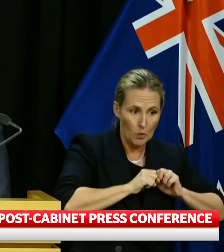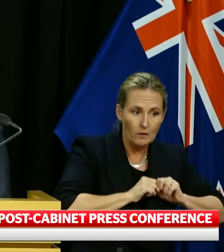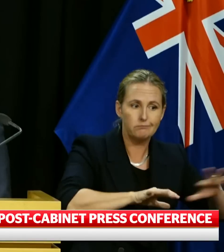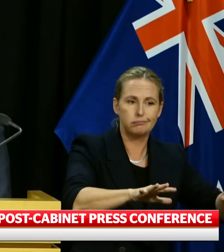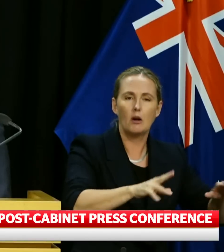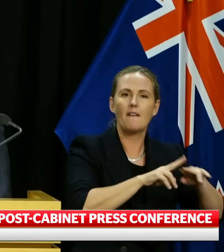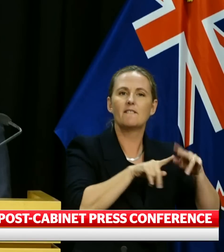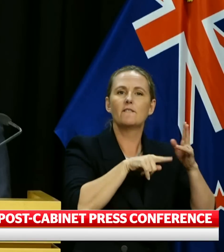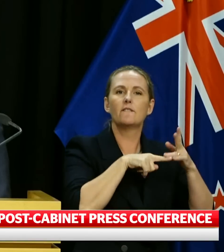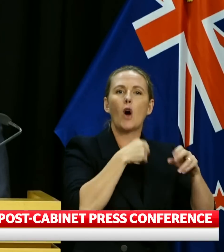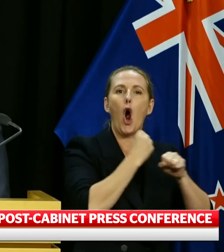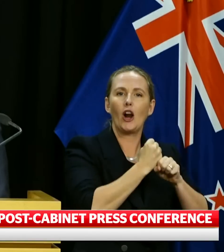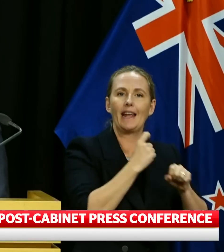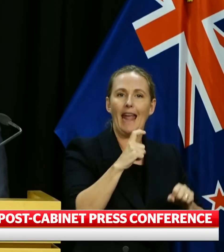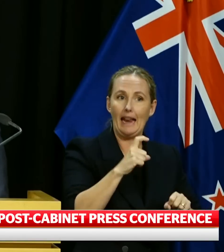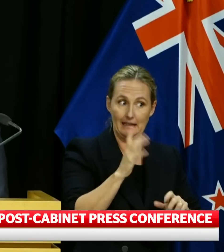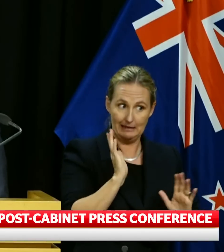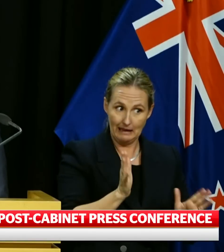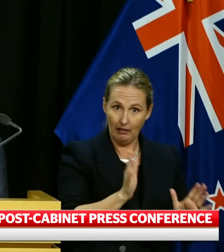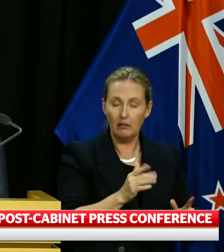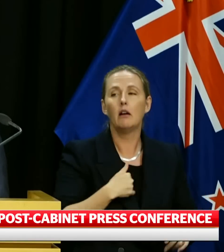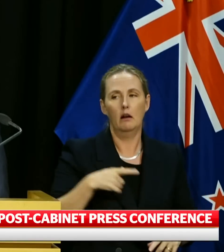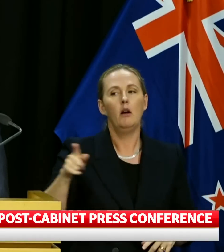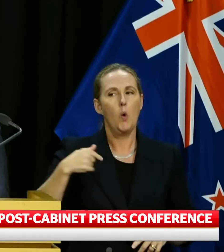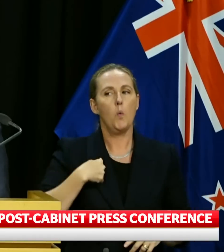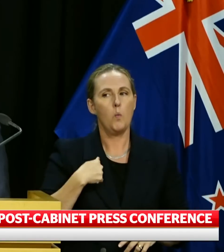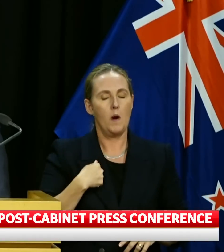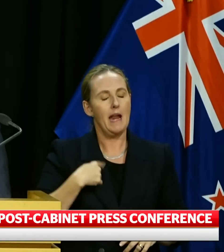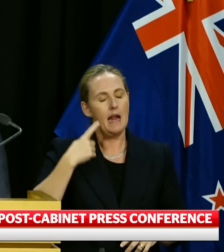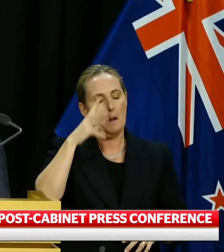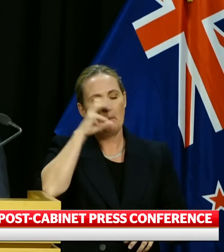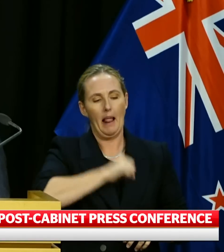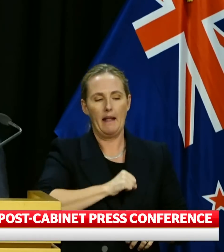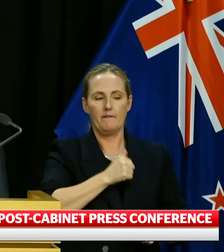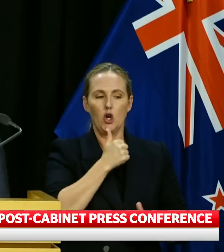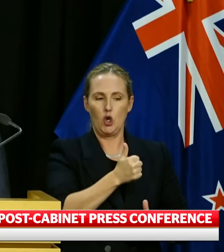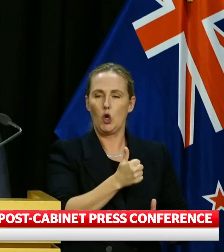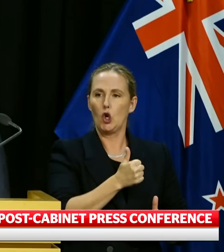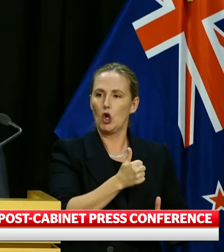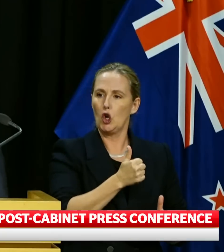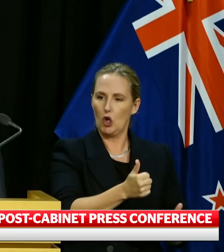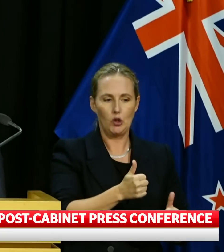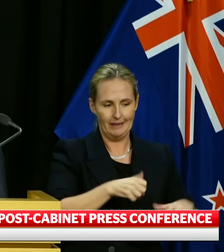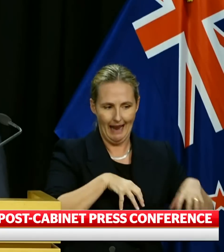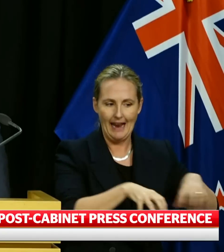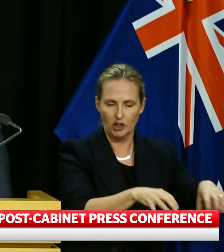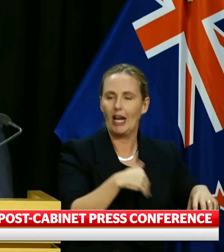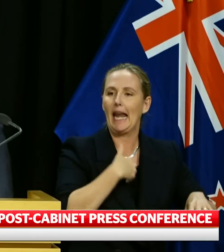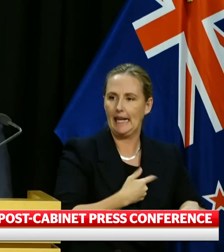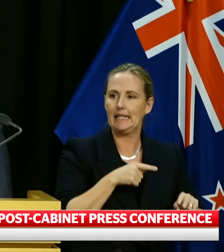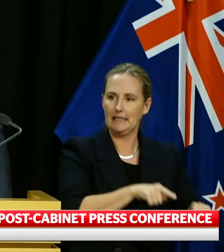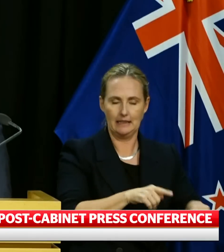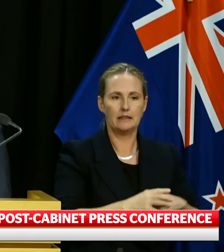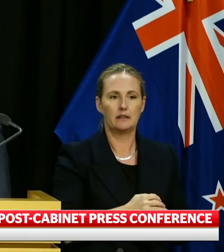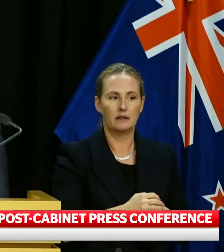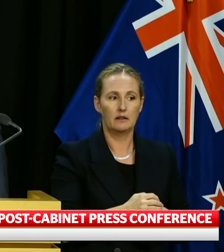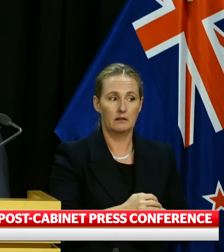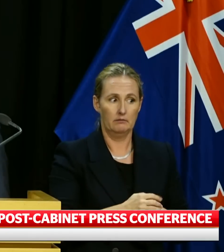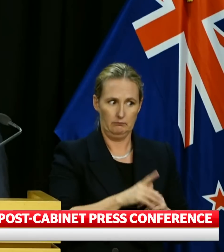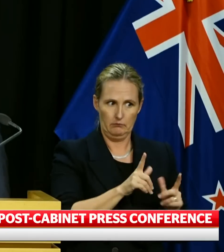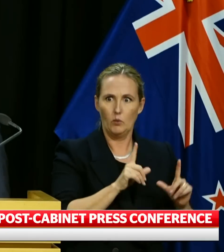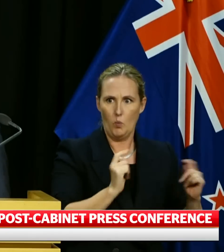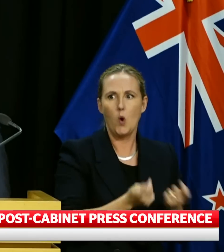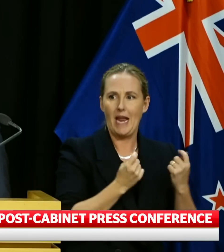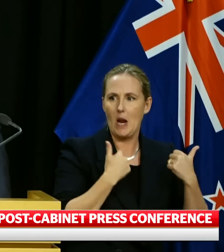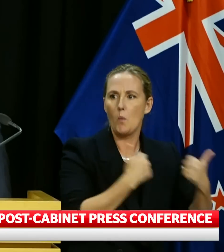initiative. It's delivering what we asked of it. To some extent exceeding expectations, and if we need to put